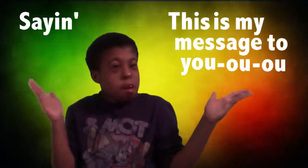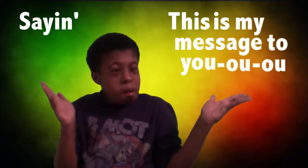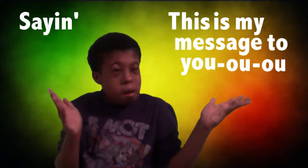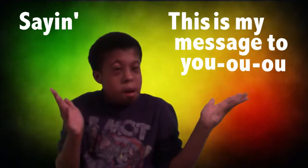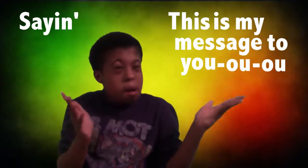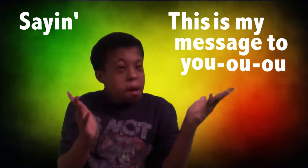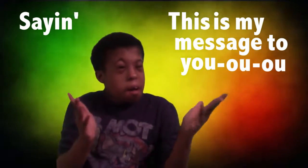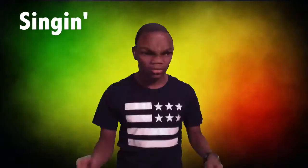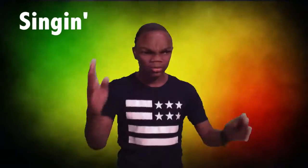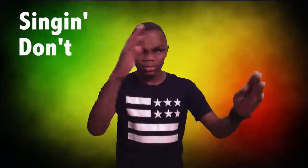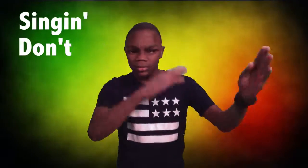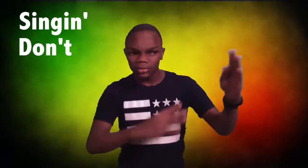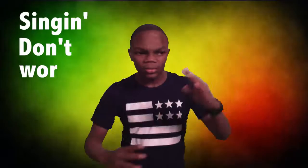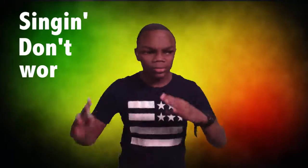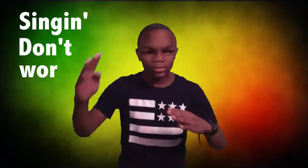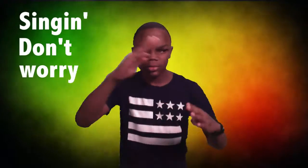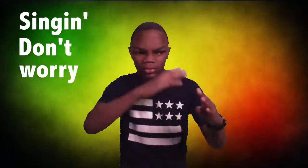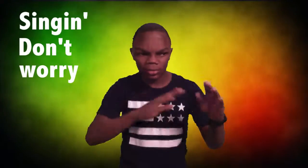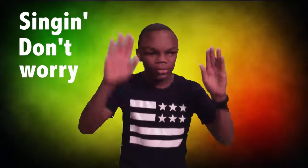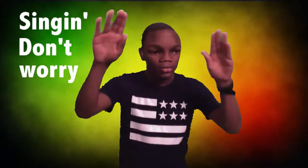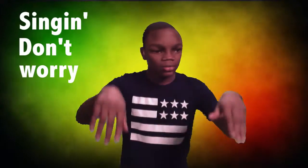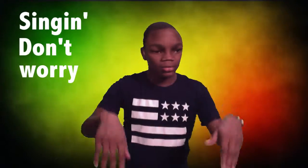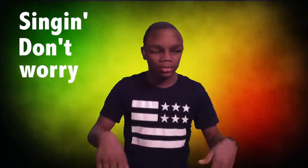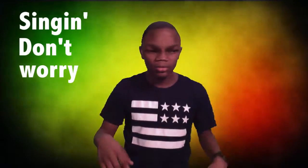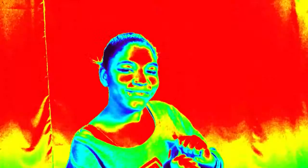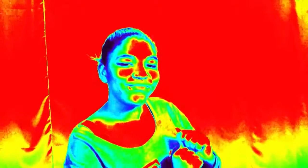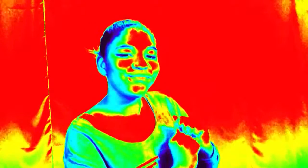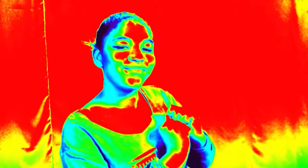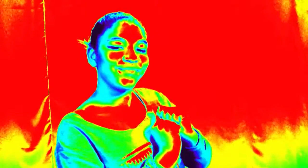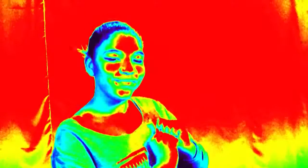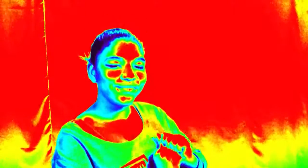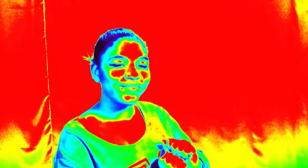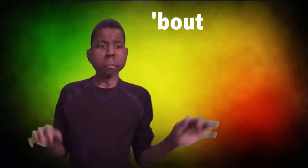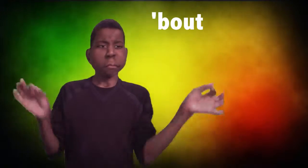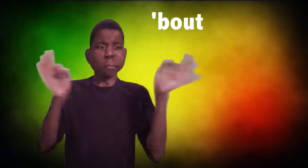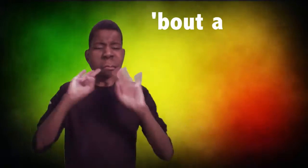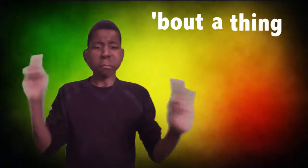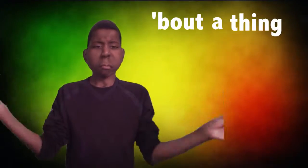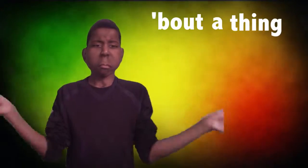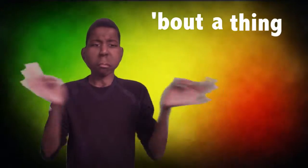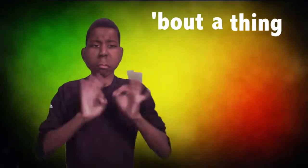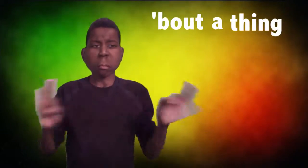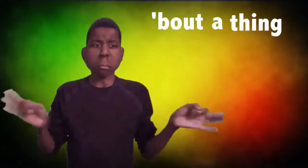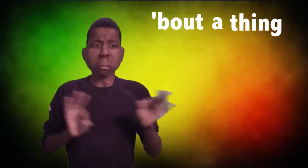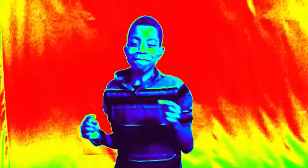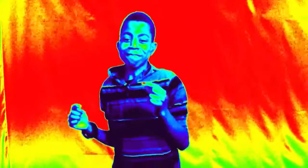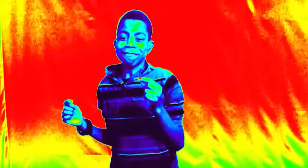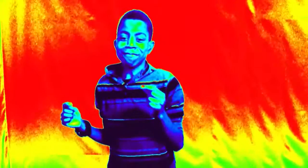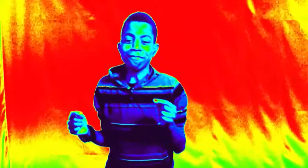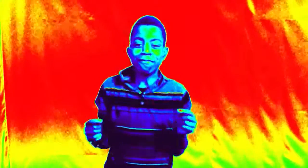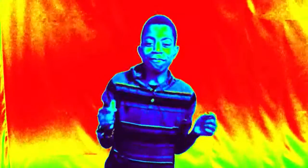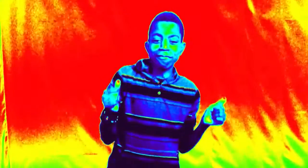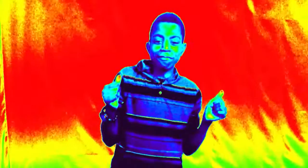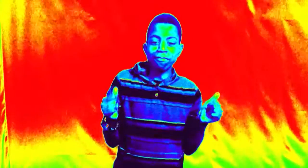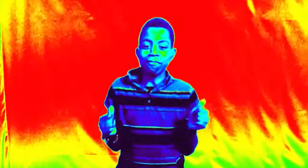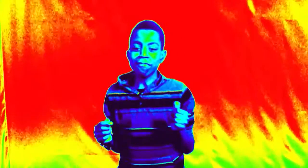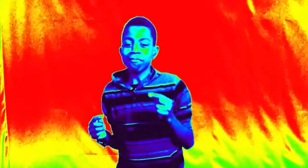I'm Don't worry About a thing Don't About